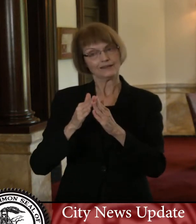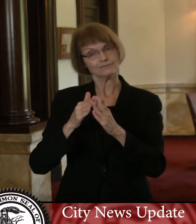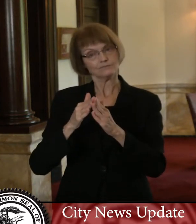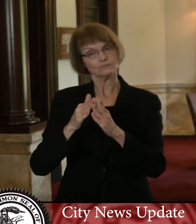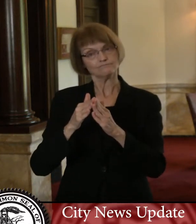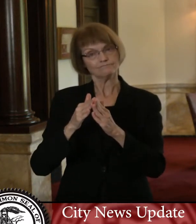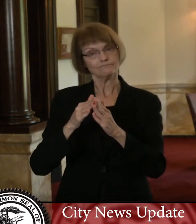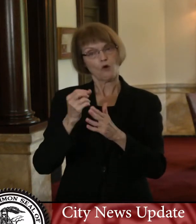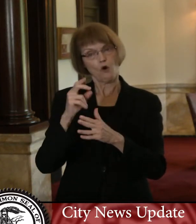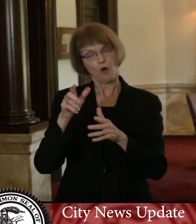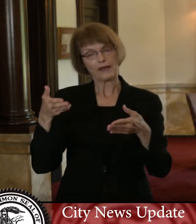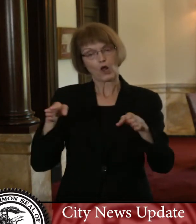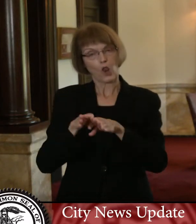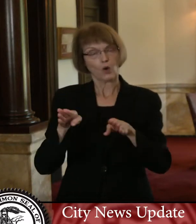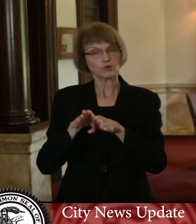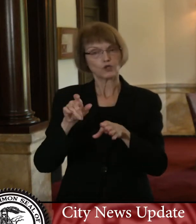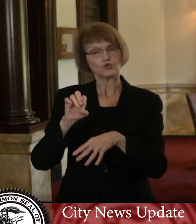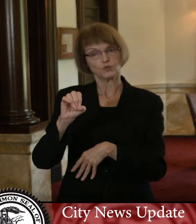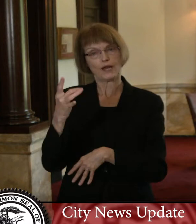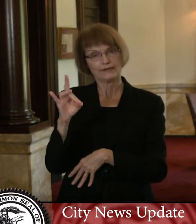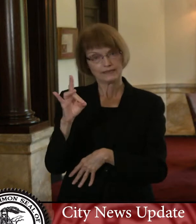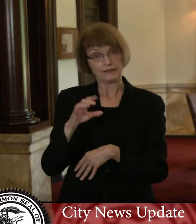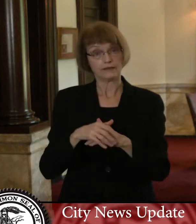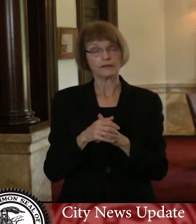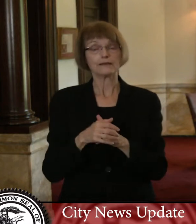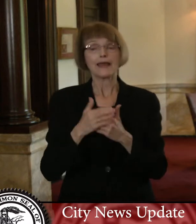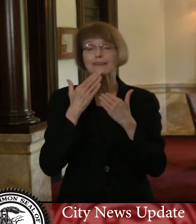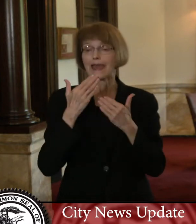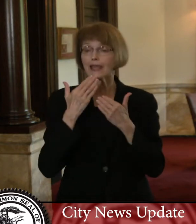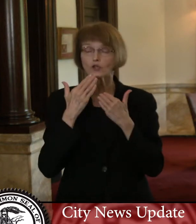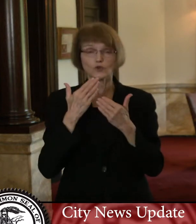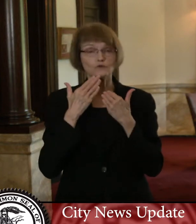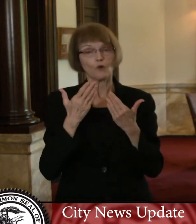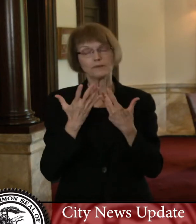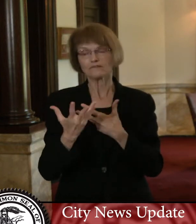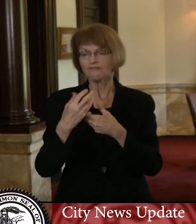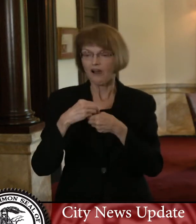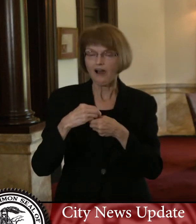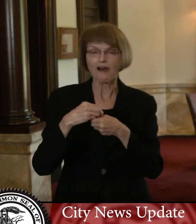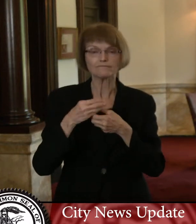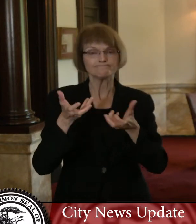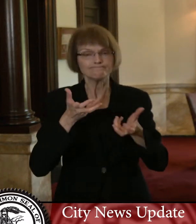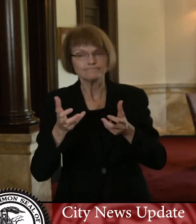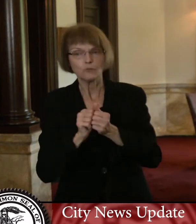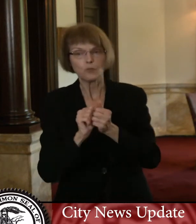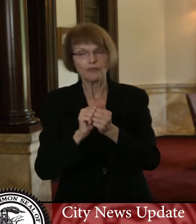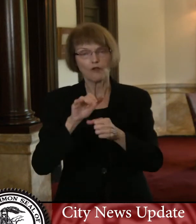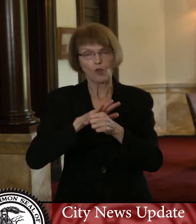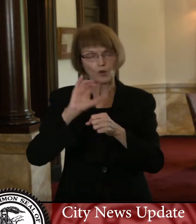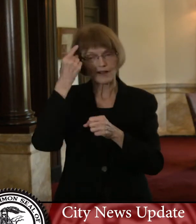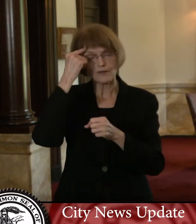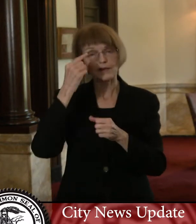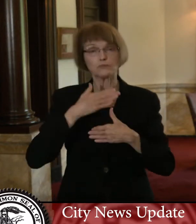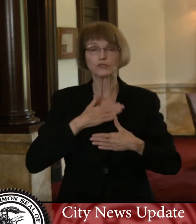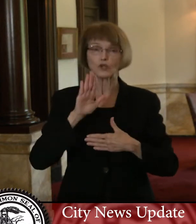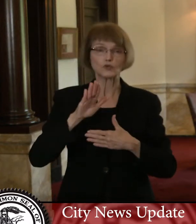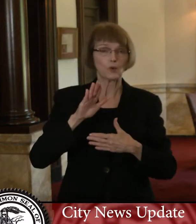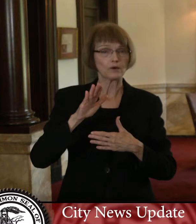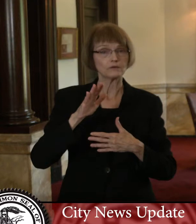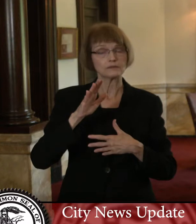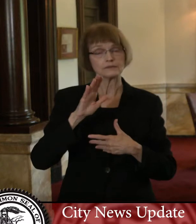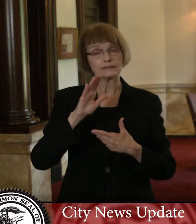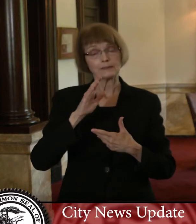who's joined us today, submitted questions, and remained engaged in local government. We appreciate your patience, your